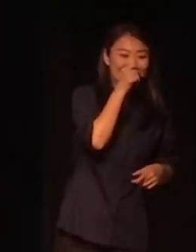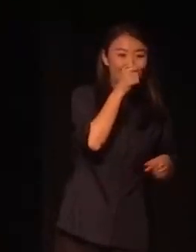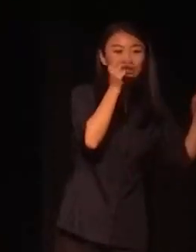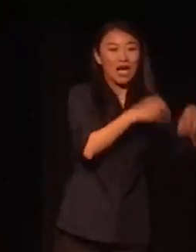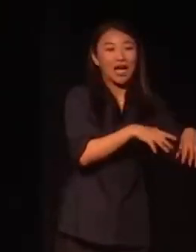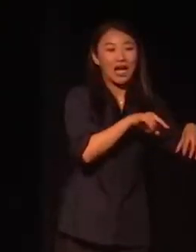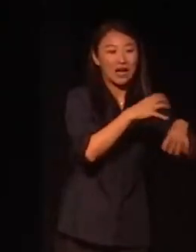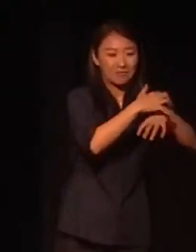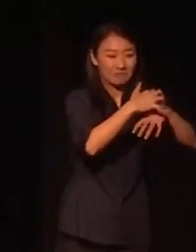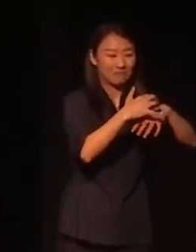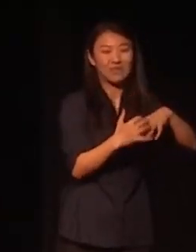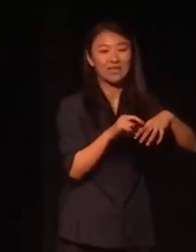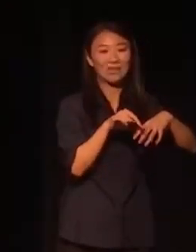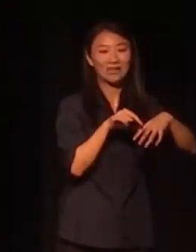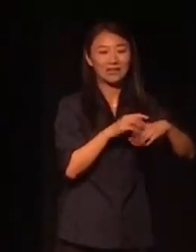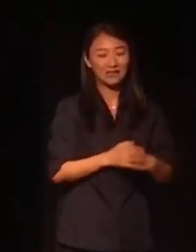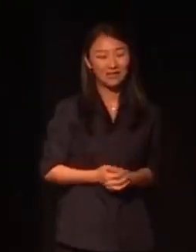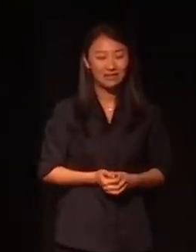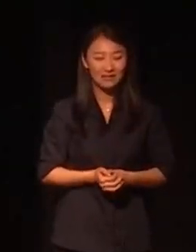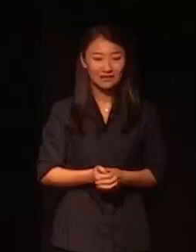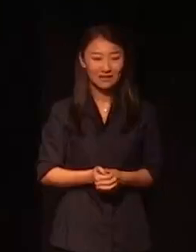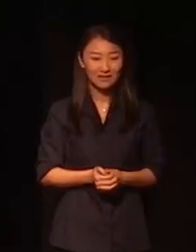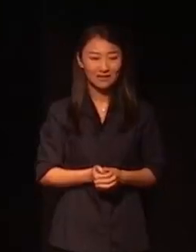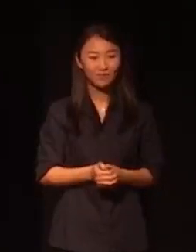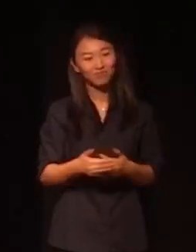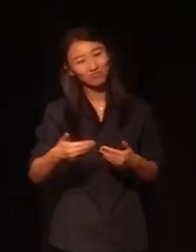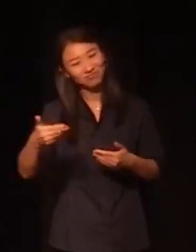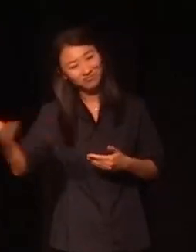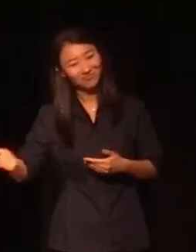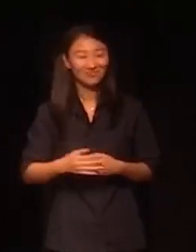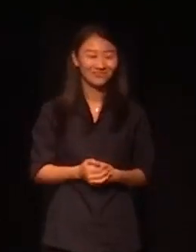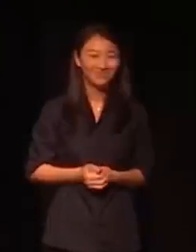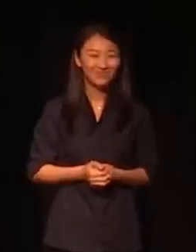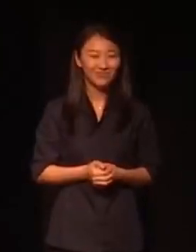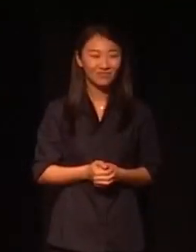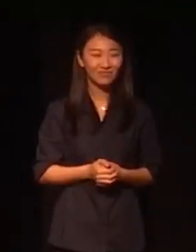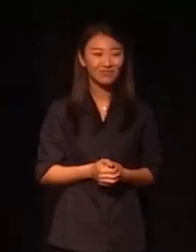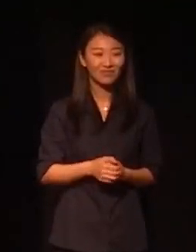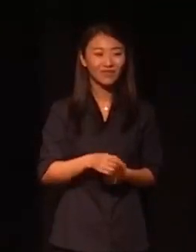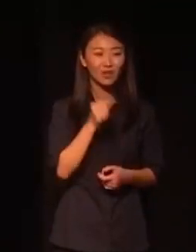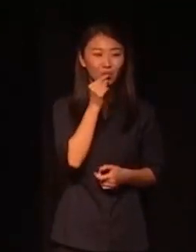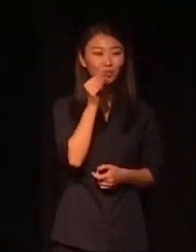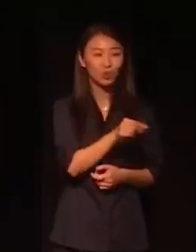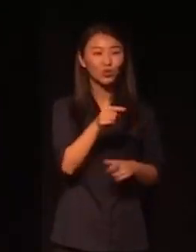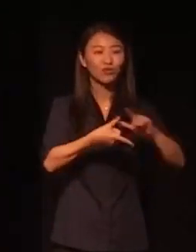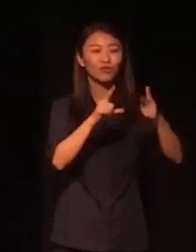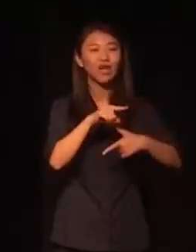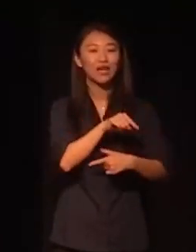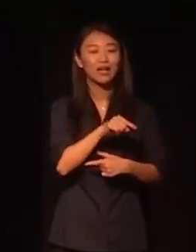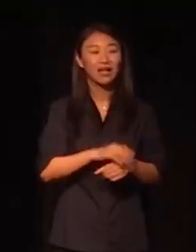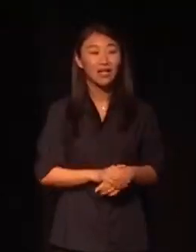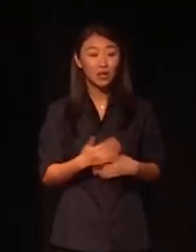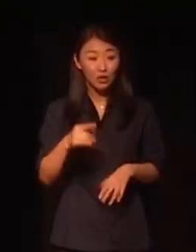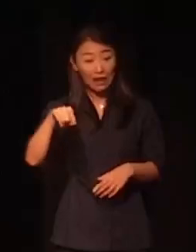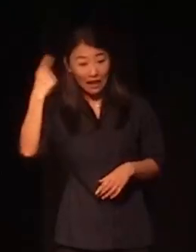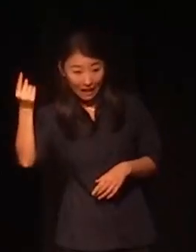deep fry steak. Okay, so on. Okay, so this is what we call dry. Also, one way of